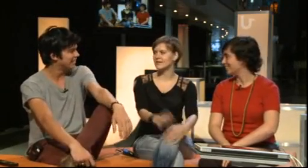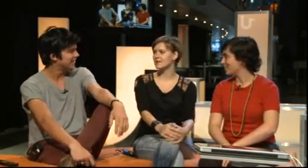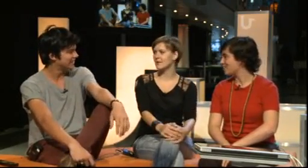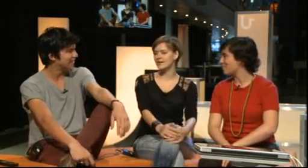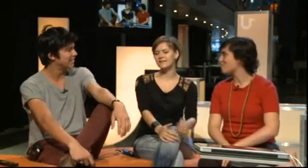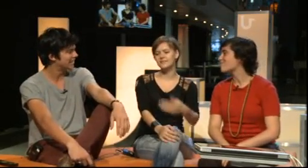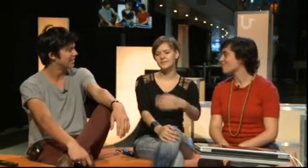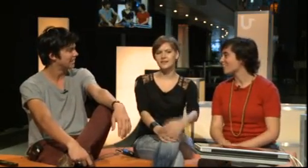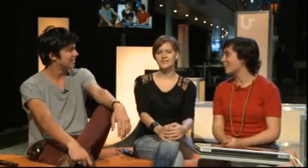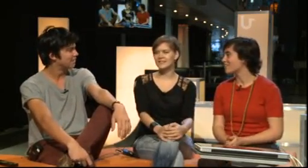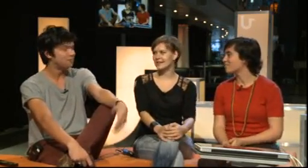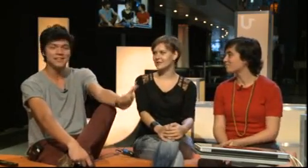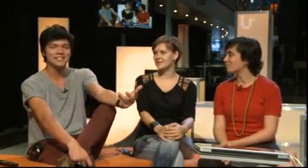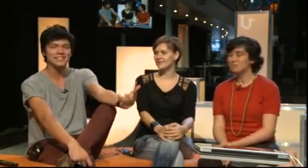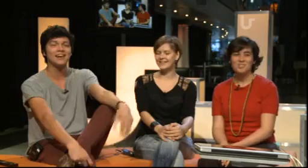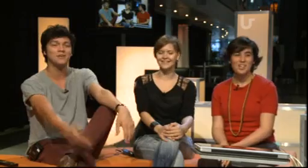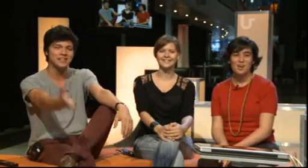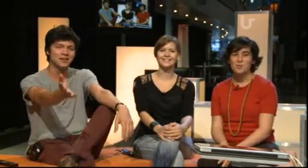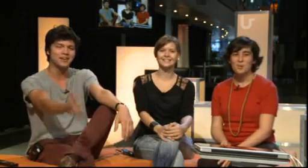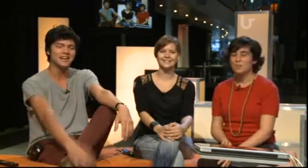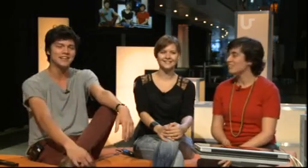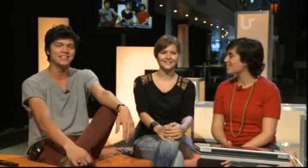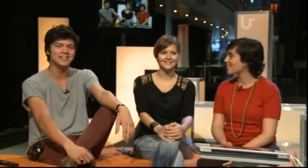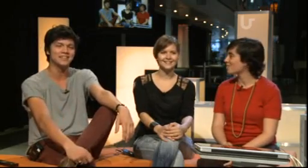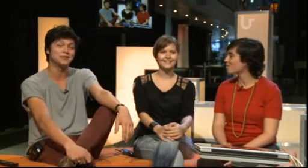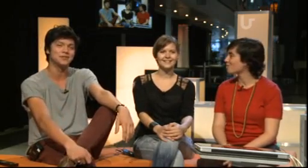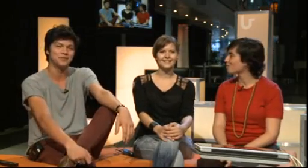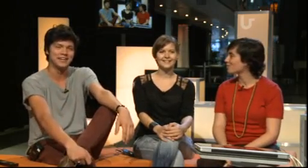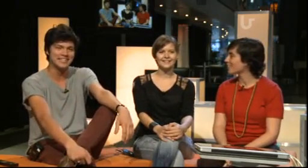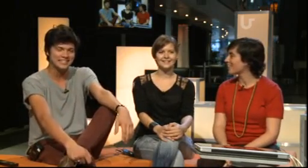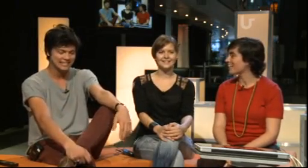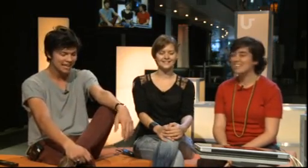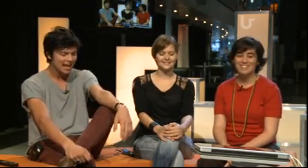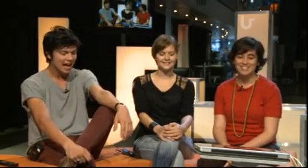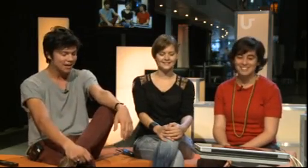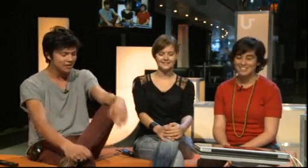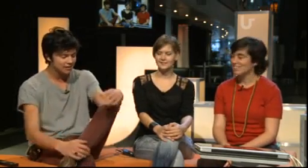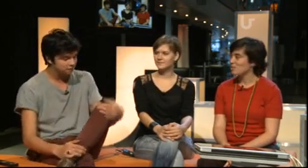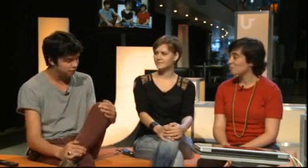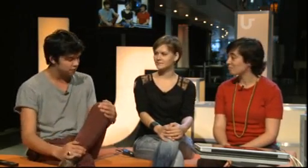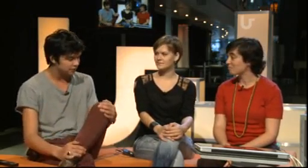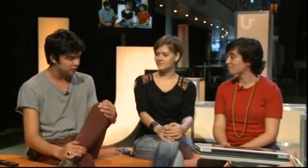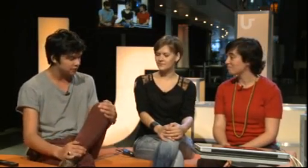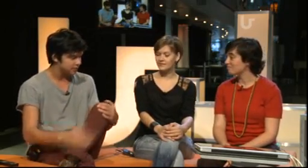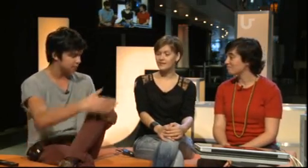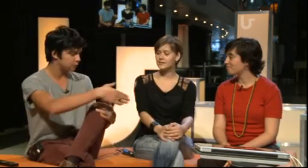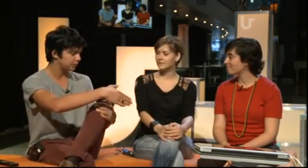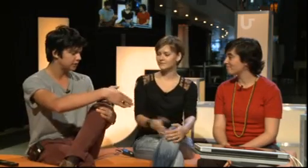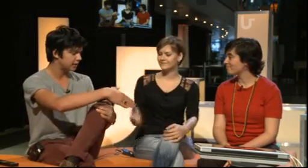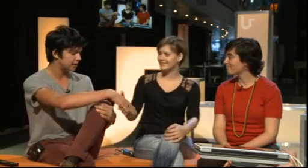it. But Yeah. For this, okay, well there you go, right, now you can tell that to all your friends. Yeah. Guys, thank you very, very much for coming in. It was an absolute pleasure to